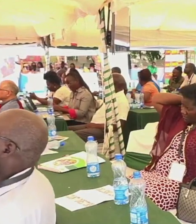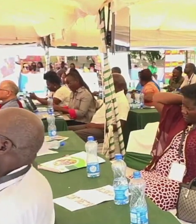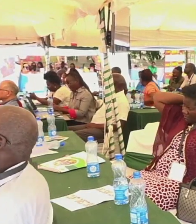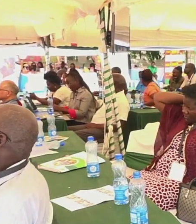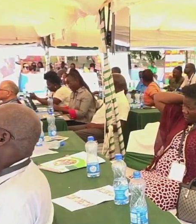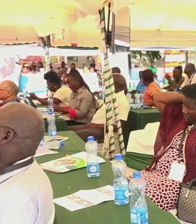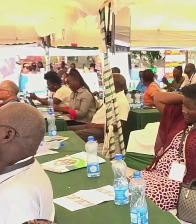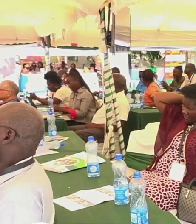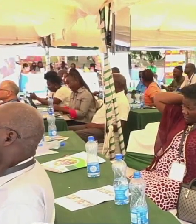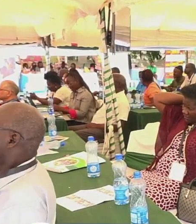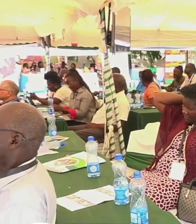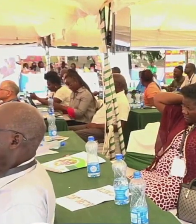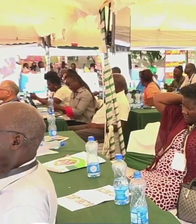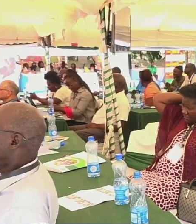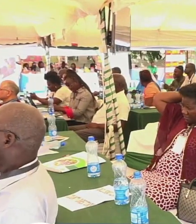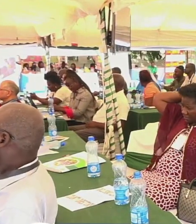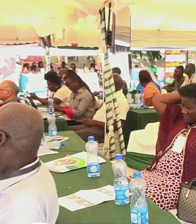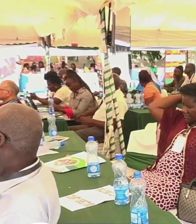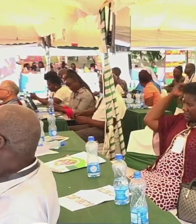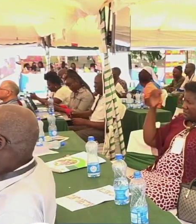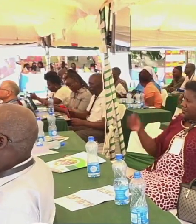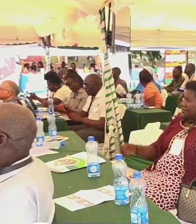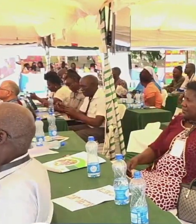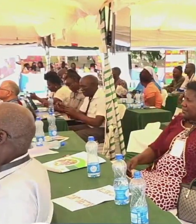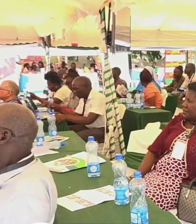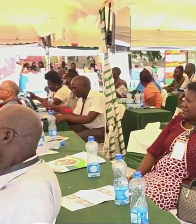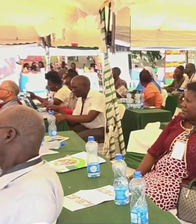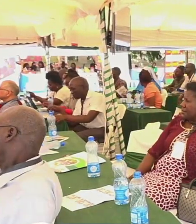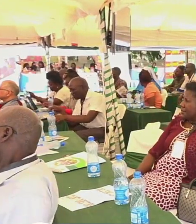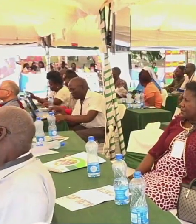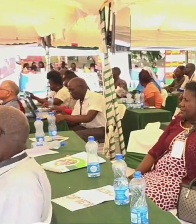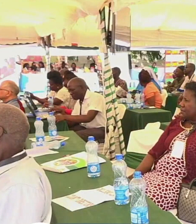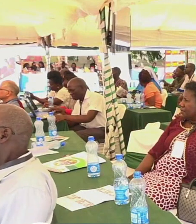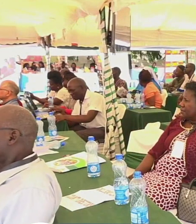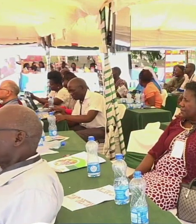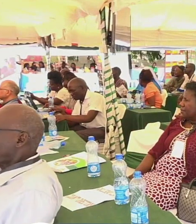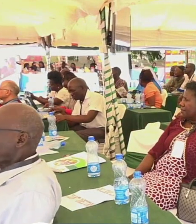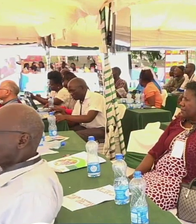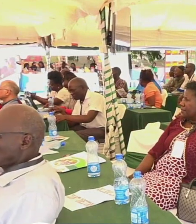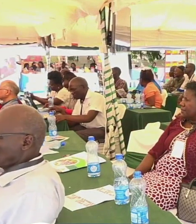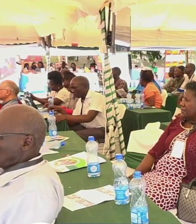Deputy Governor wetu Daktari John Erus Lopeyok,